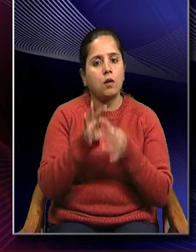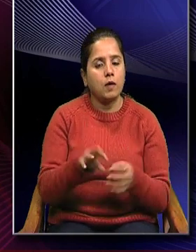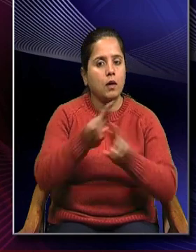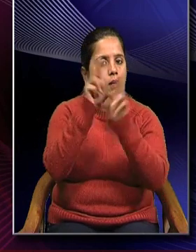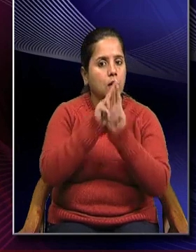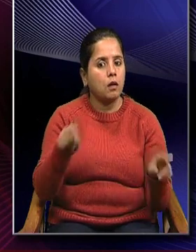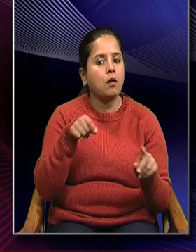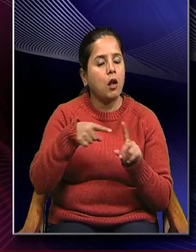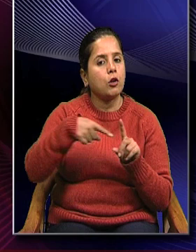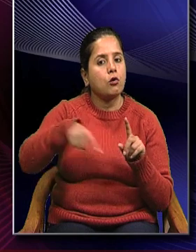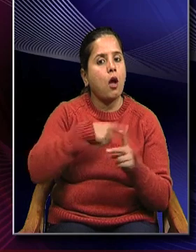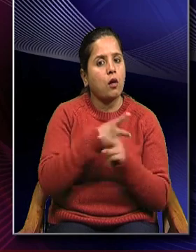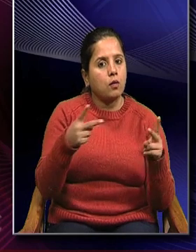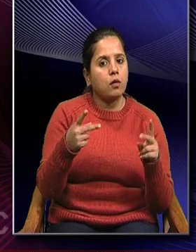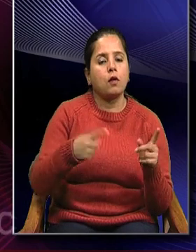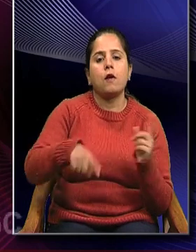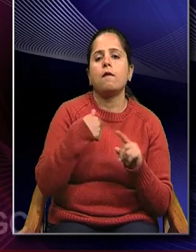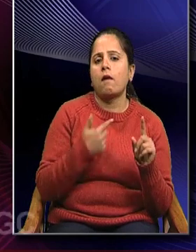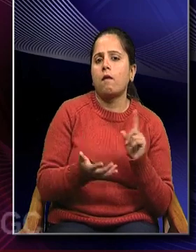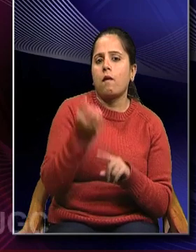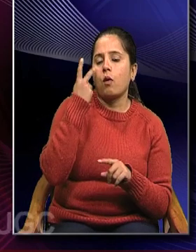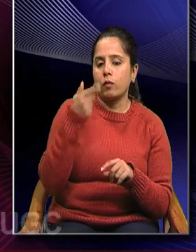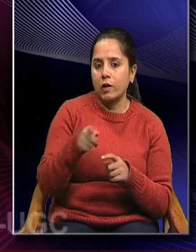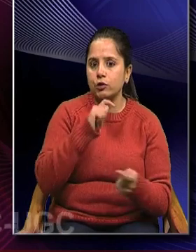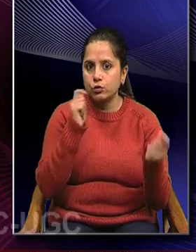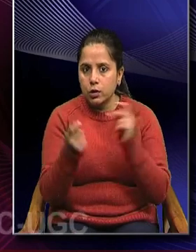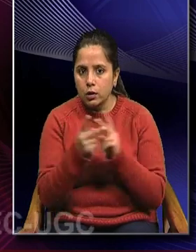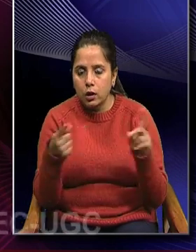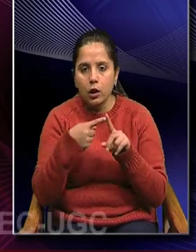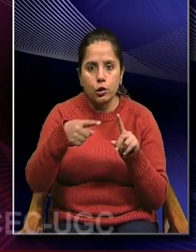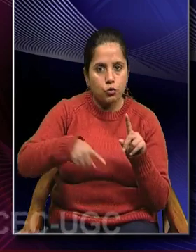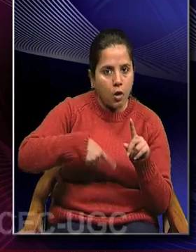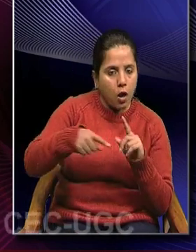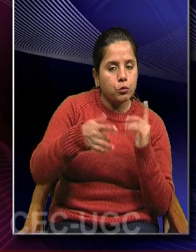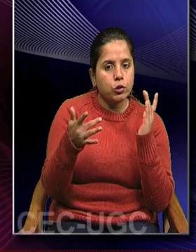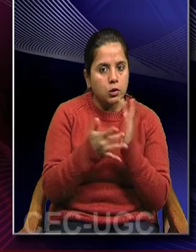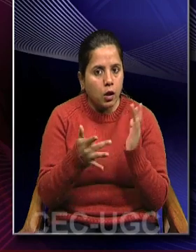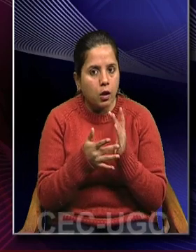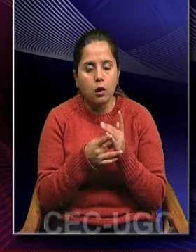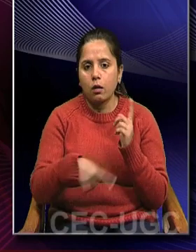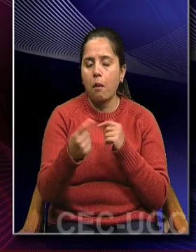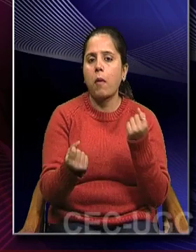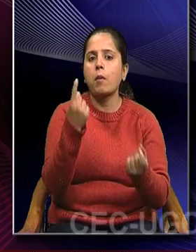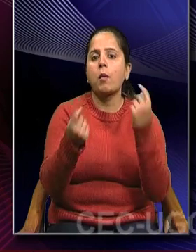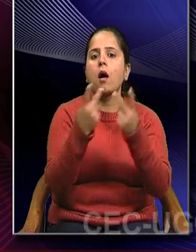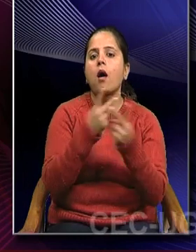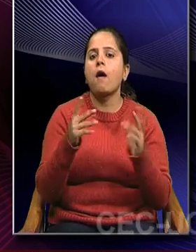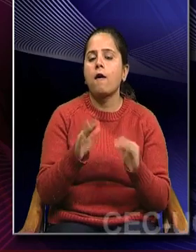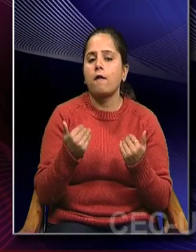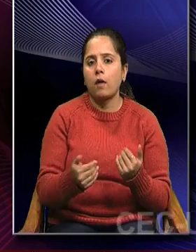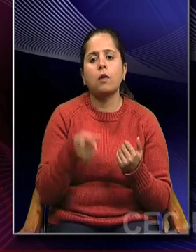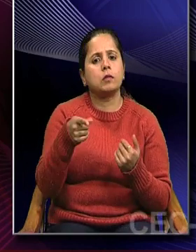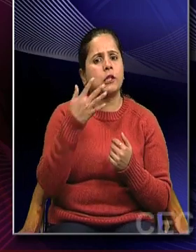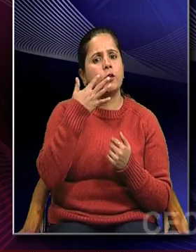international transport. So we find that changes in transport technology, they were also coming, and it